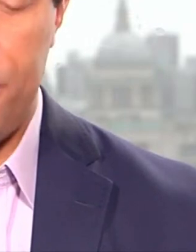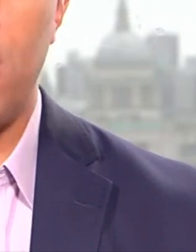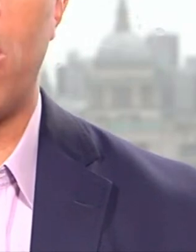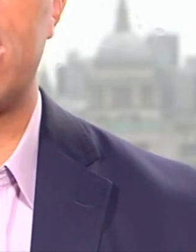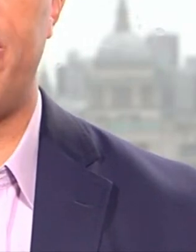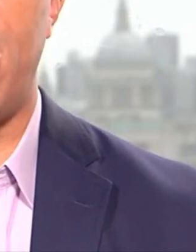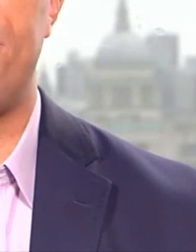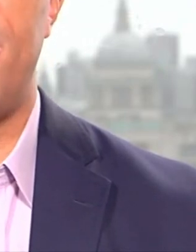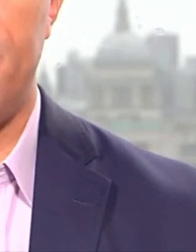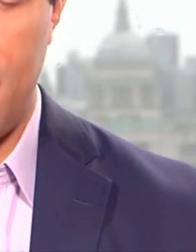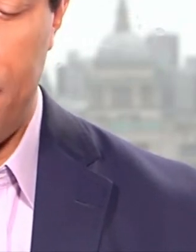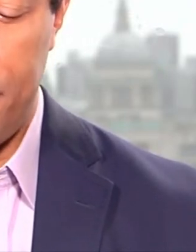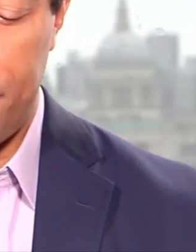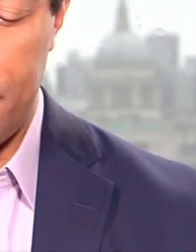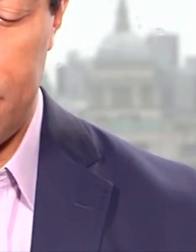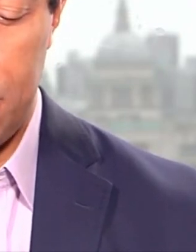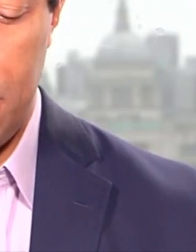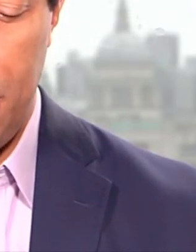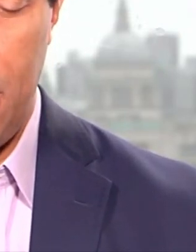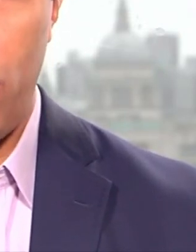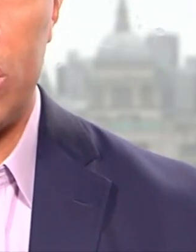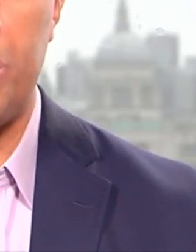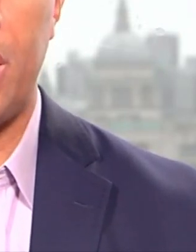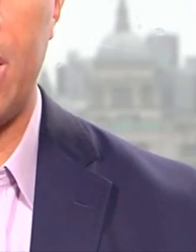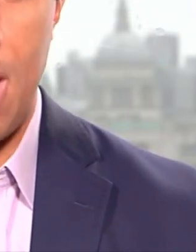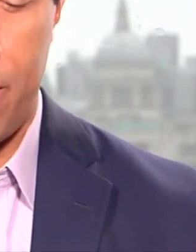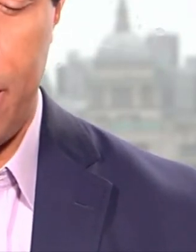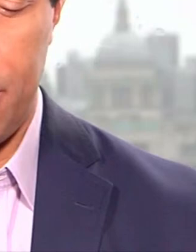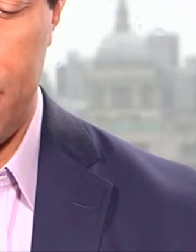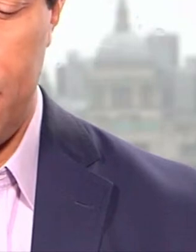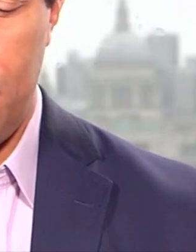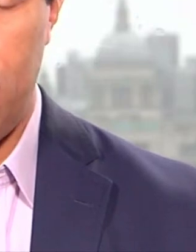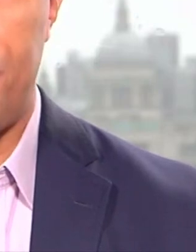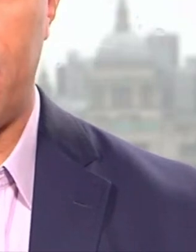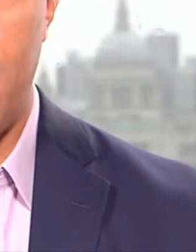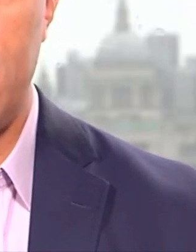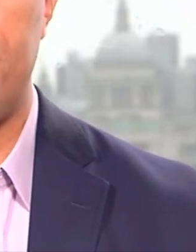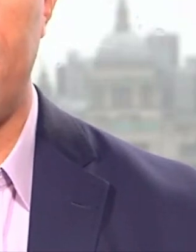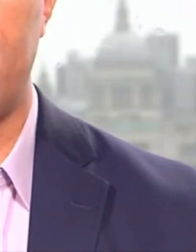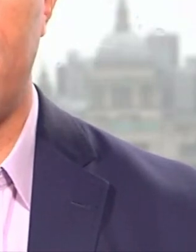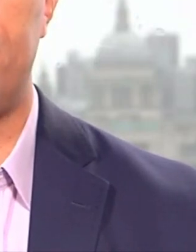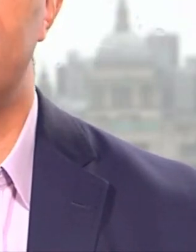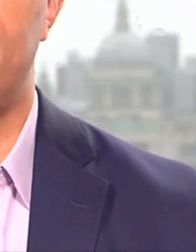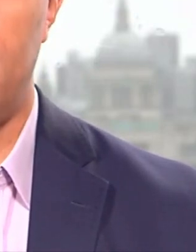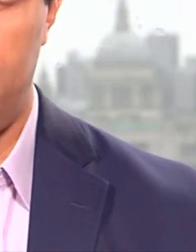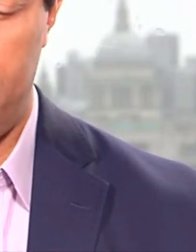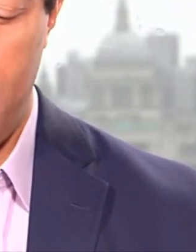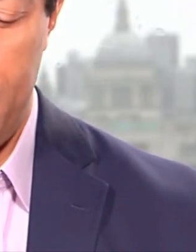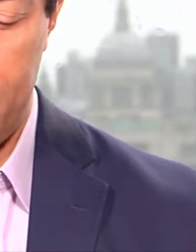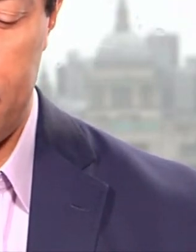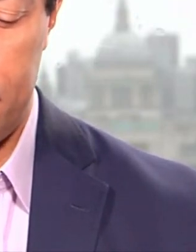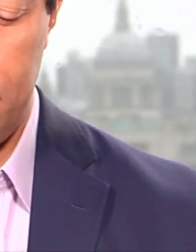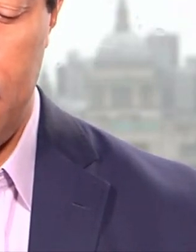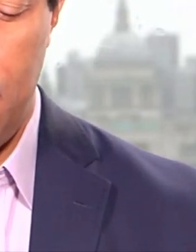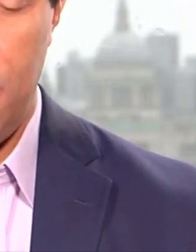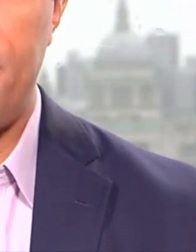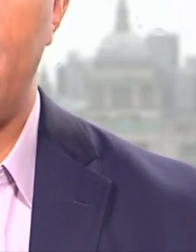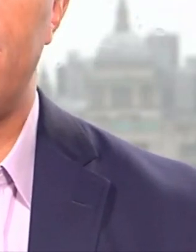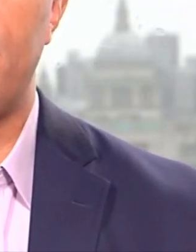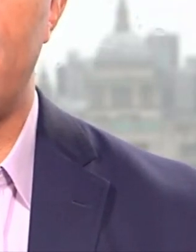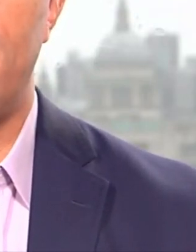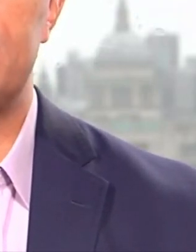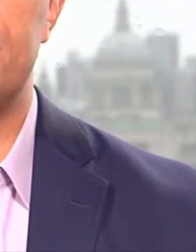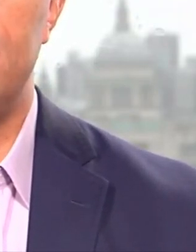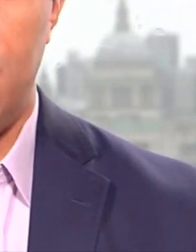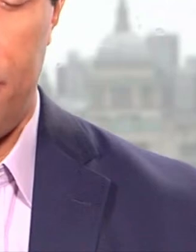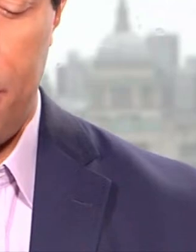The amazing work done by this office, in which we collaborated, was a great business and source of pain. Thank